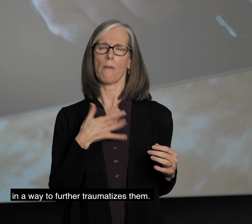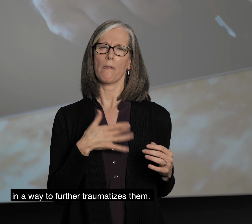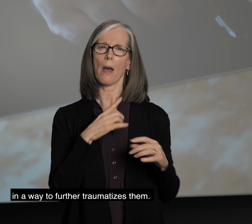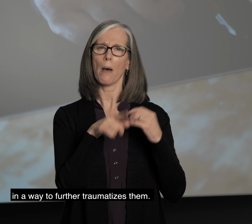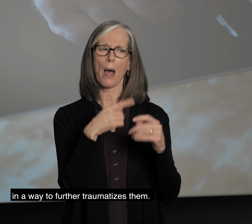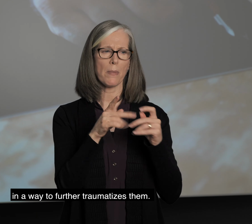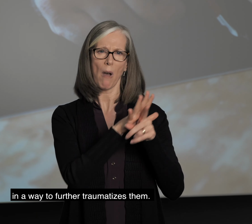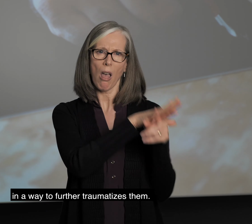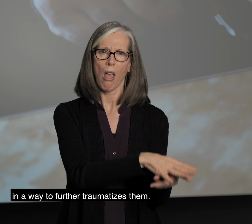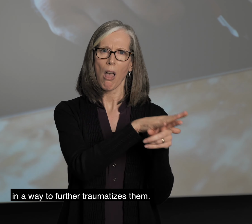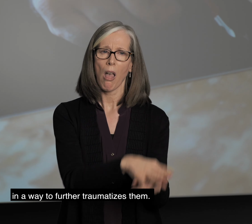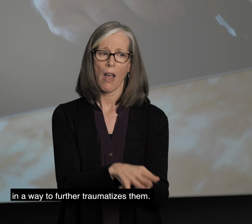in a way that further traumatizes them.